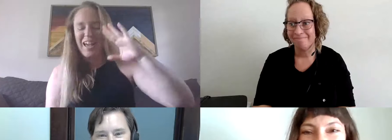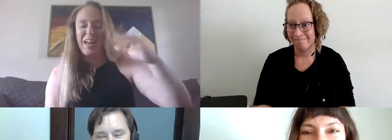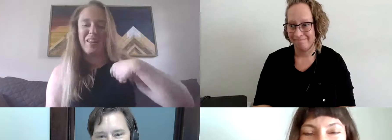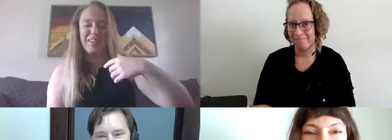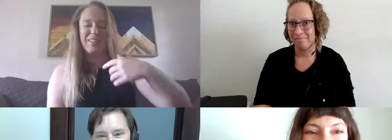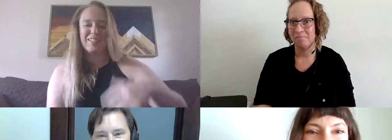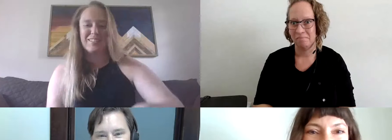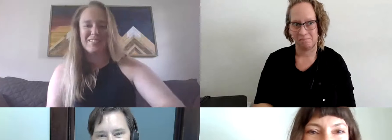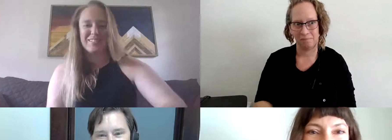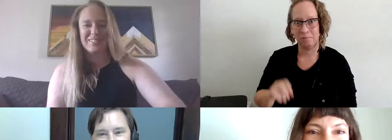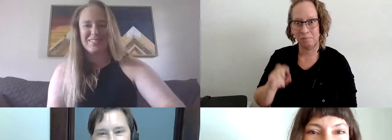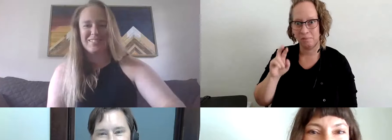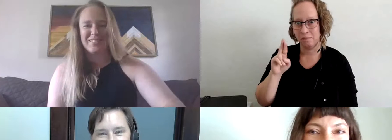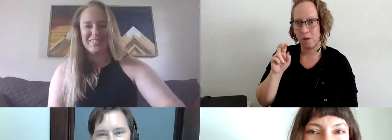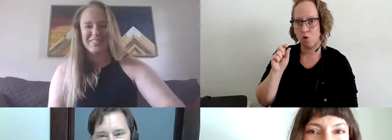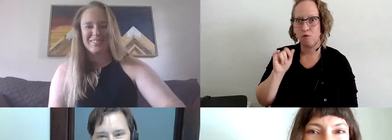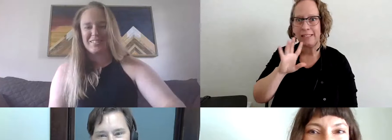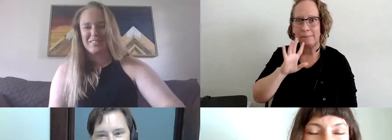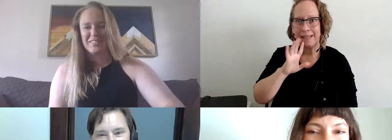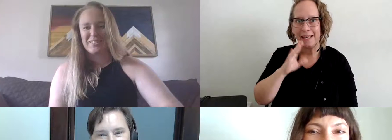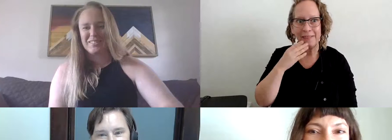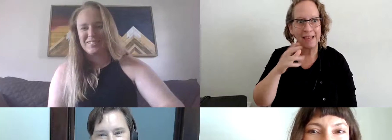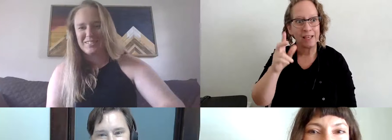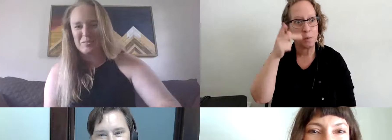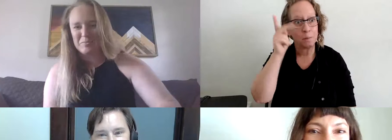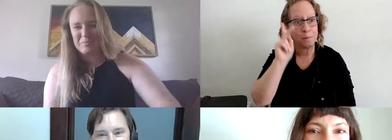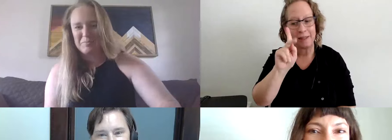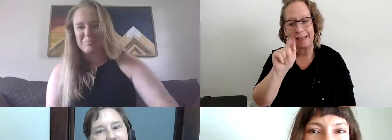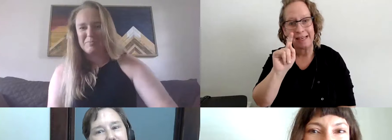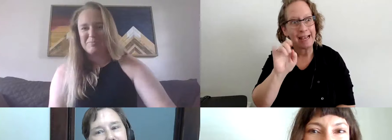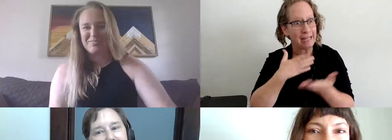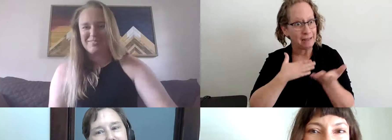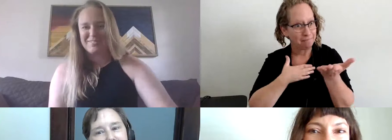Thank you for joining us. And Katie, if you would introduce yourself.